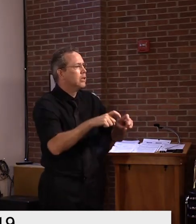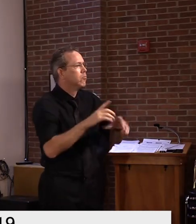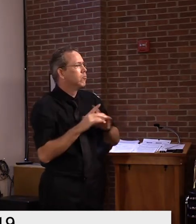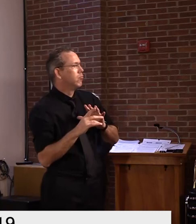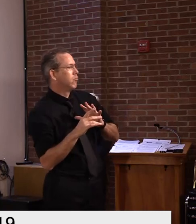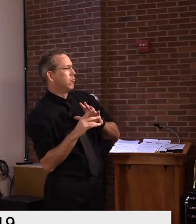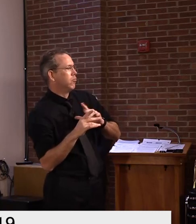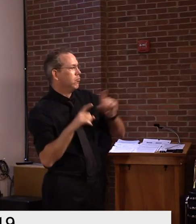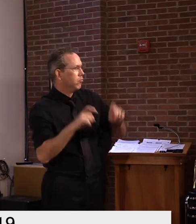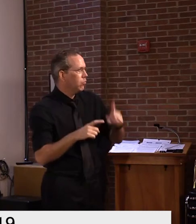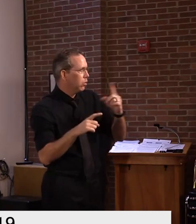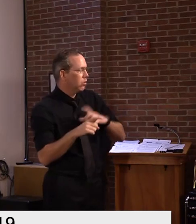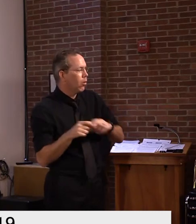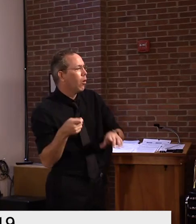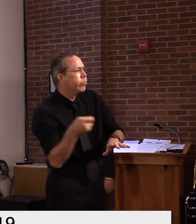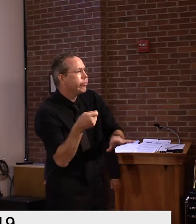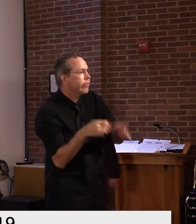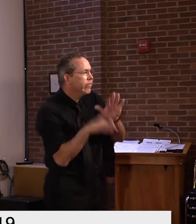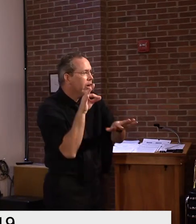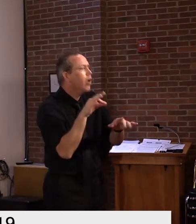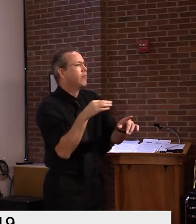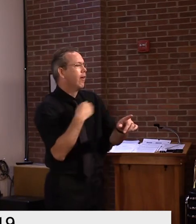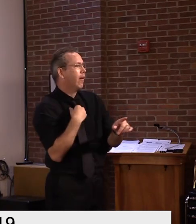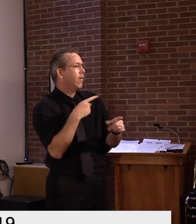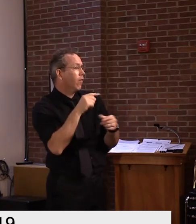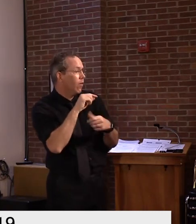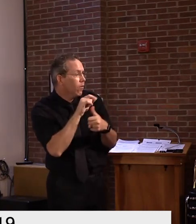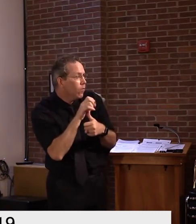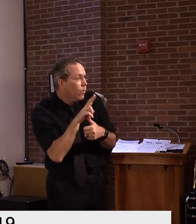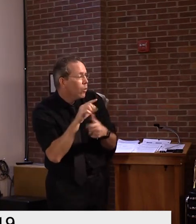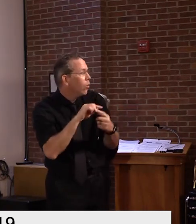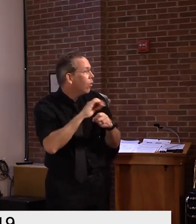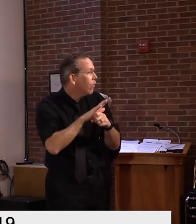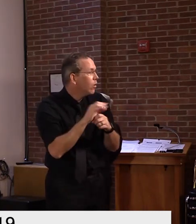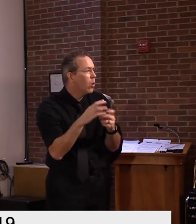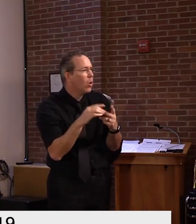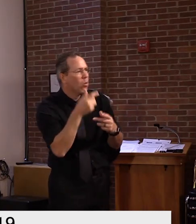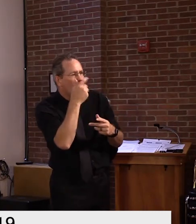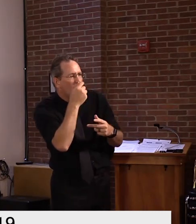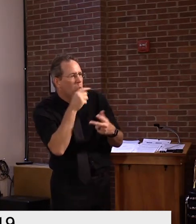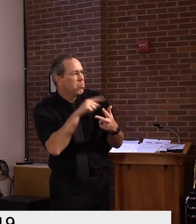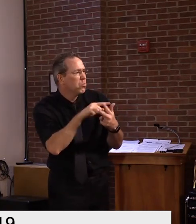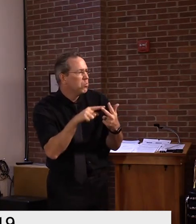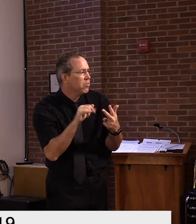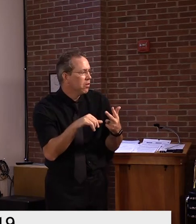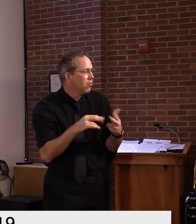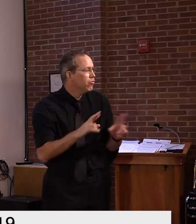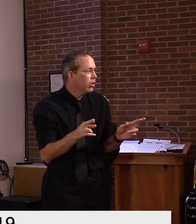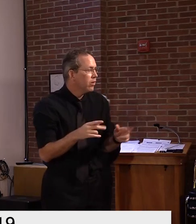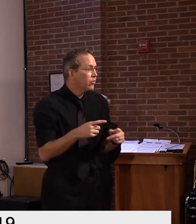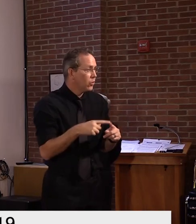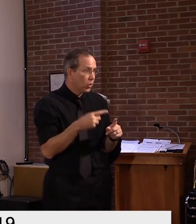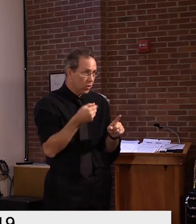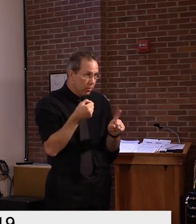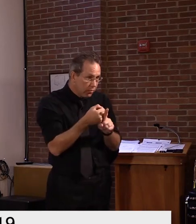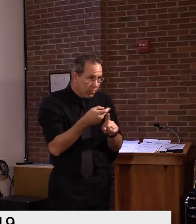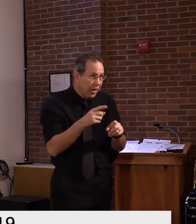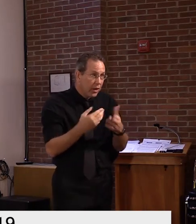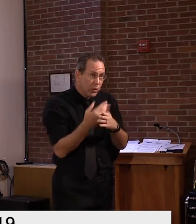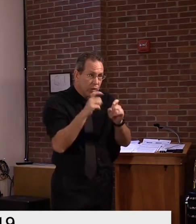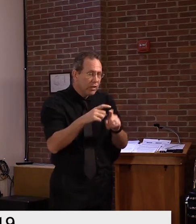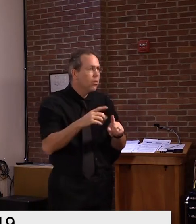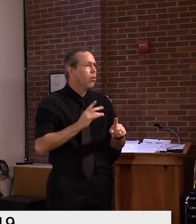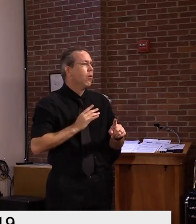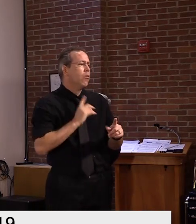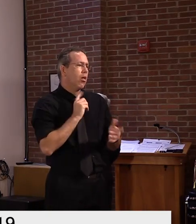in the population. So I can't give you a specific date, but everyone's eagerly awaiting